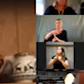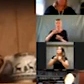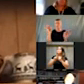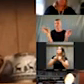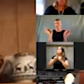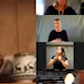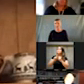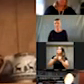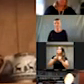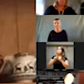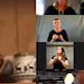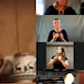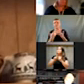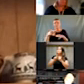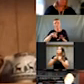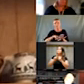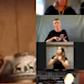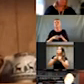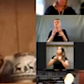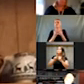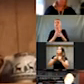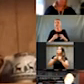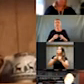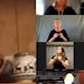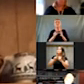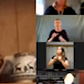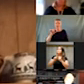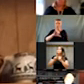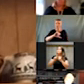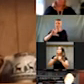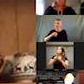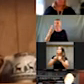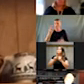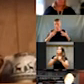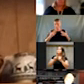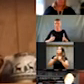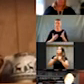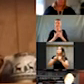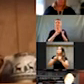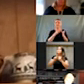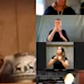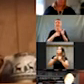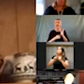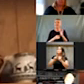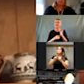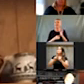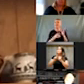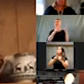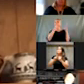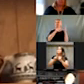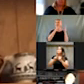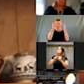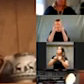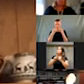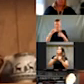For too long, specifically since 1993 under the Human Rights Act, the burden of proving that, say, I,